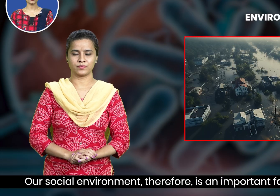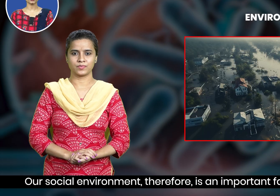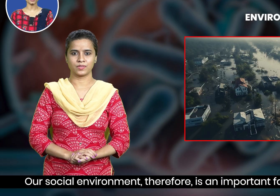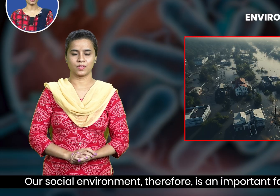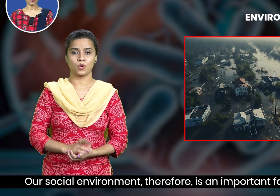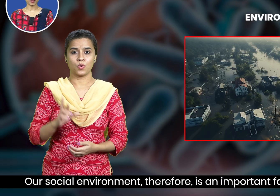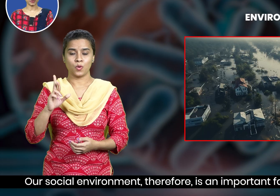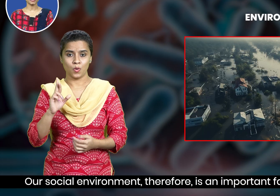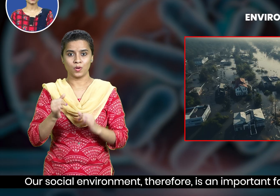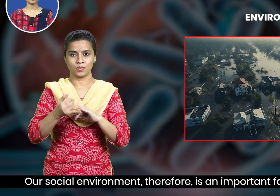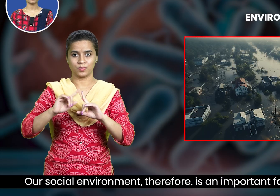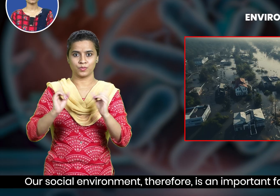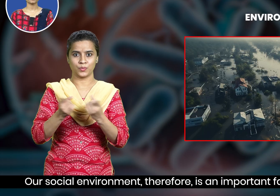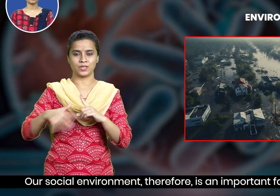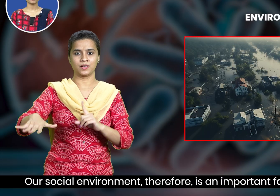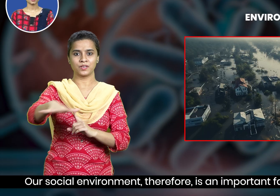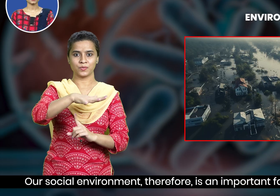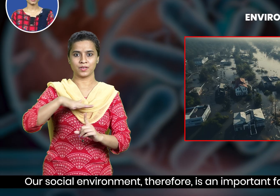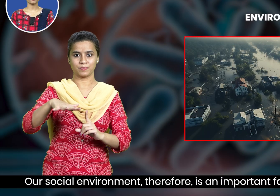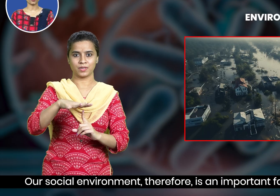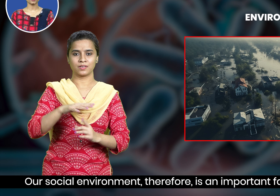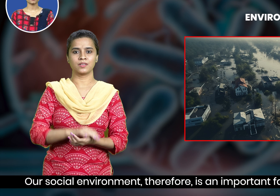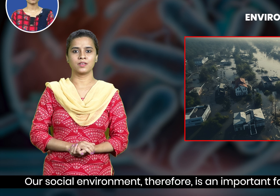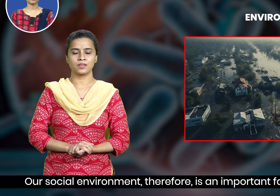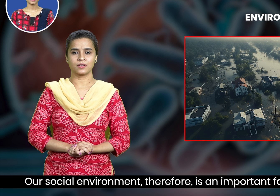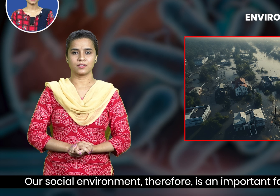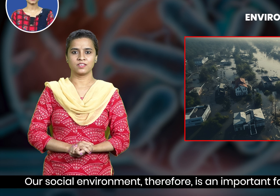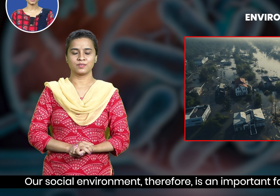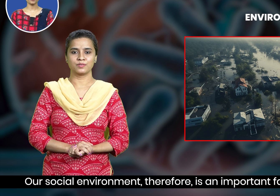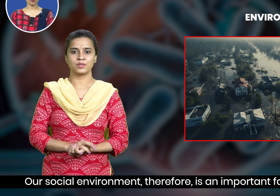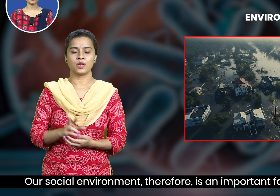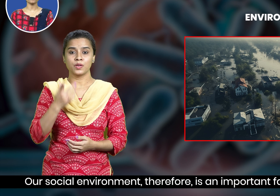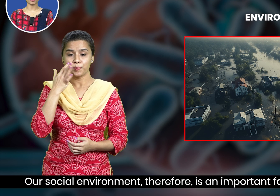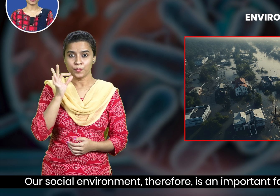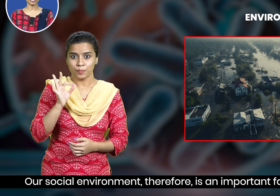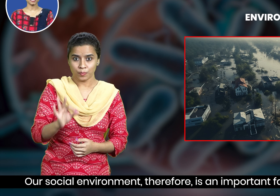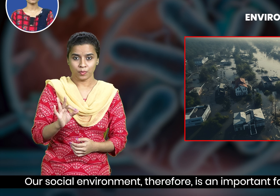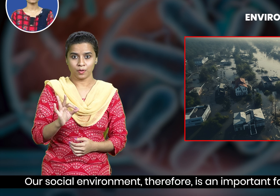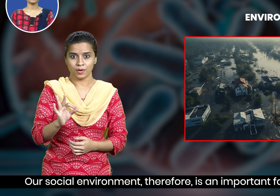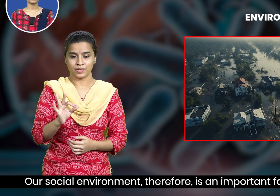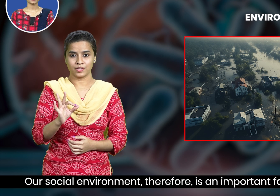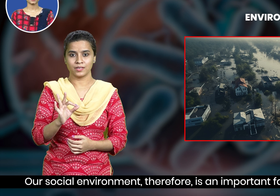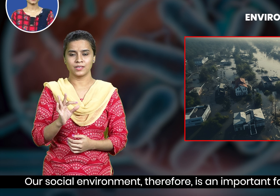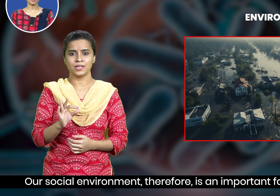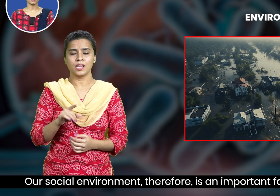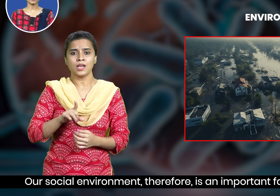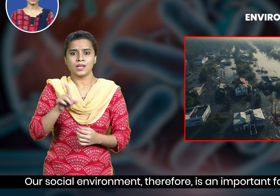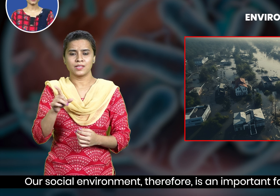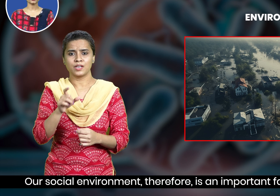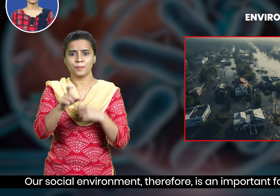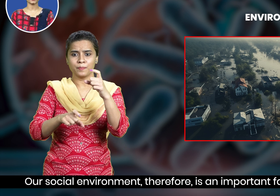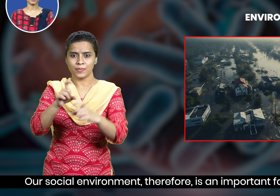Our social environment, therefore, is an important factor in